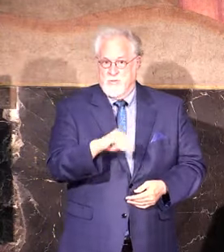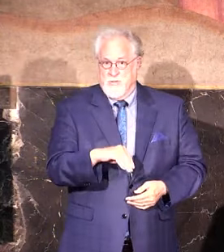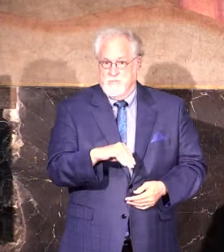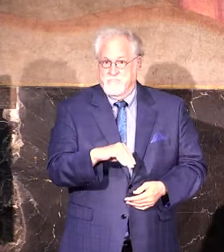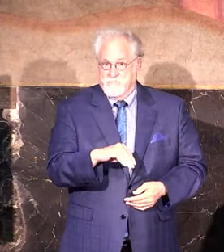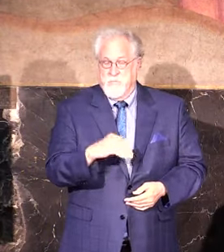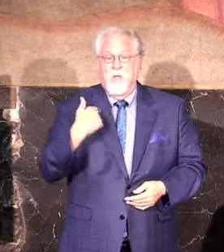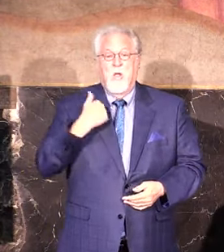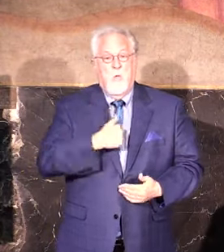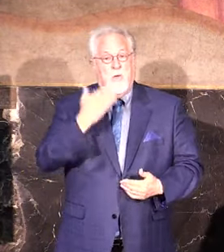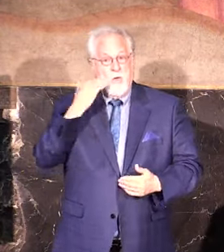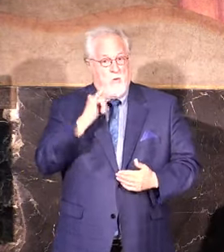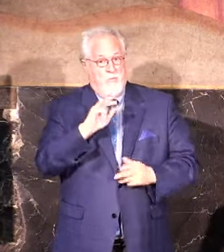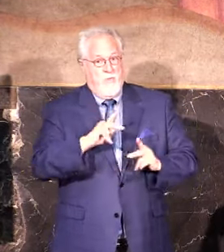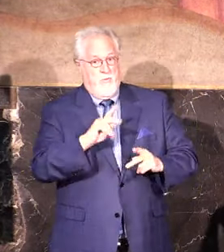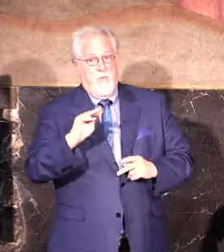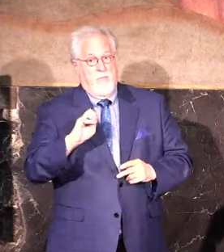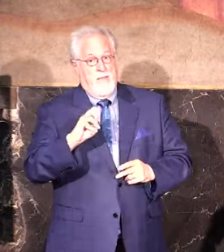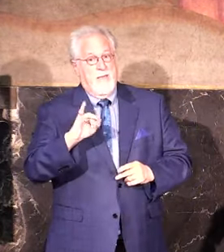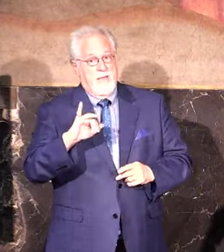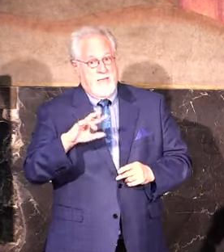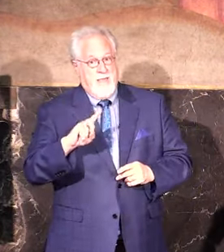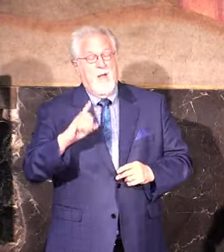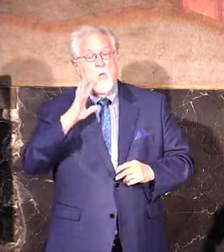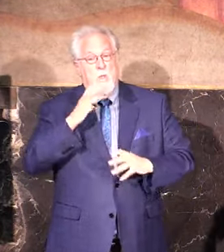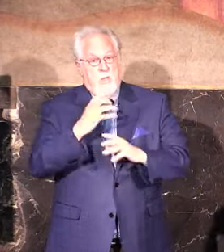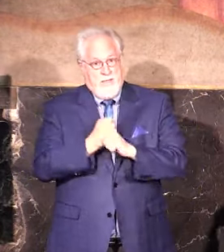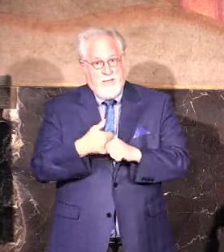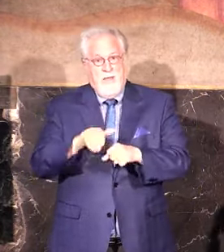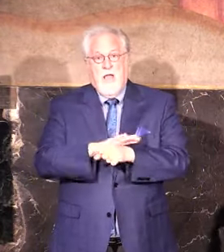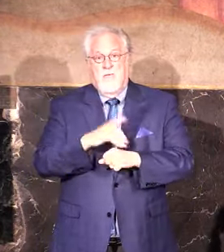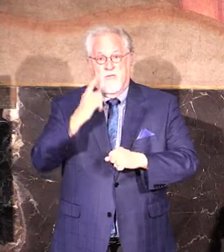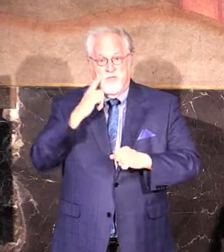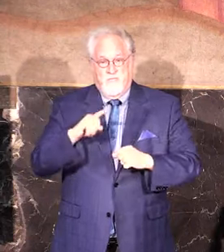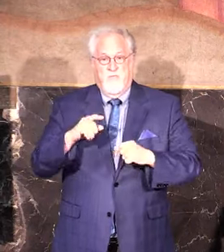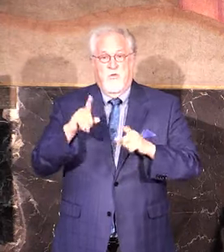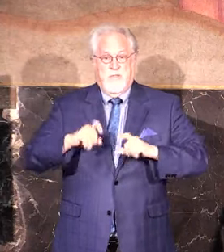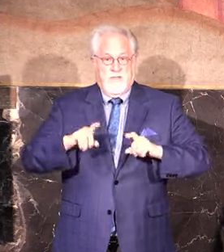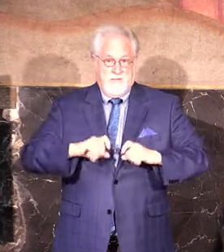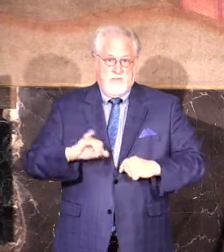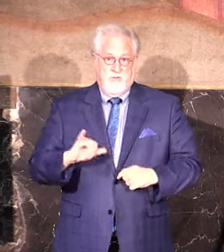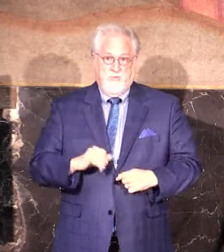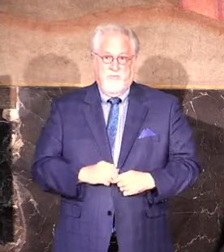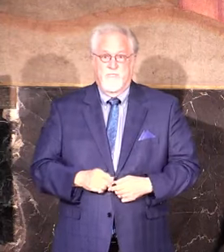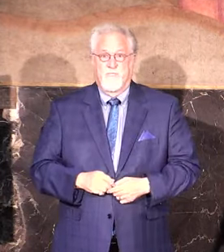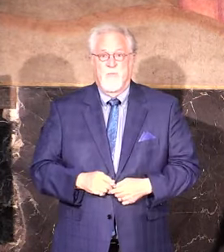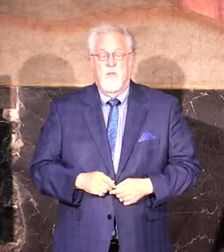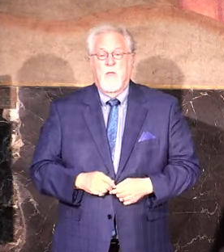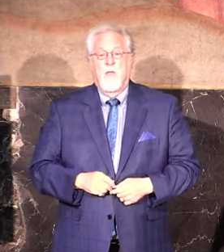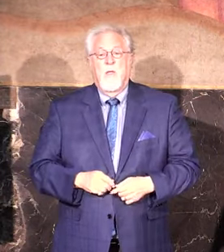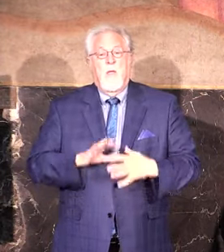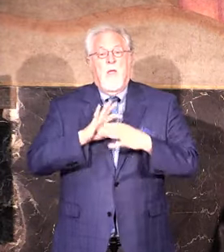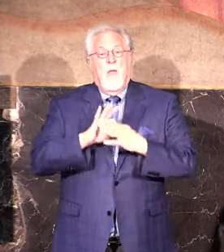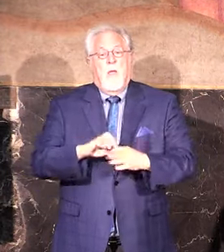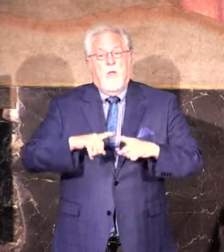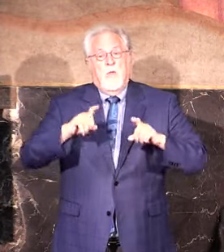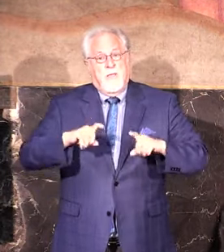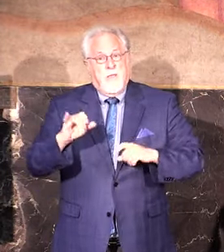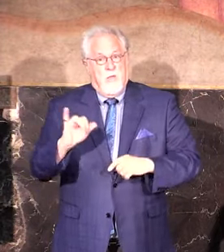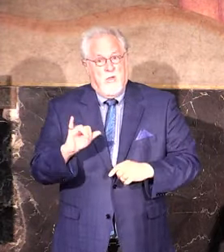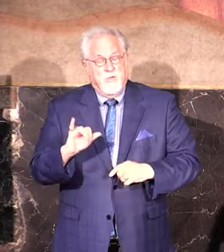And we know that those folks on Medicaid are going to get the coverage for their testing as well. With respect to testing